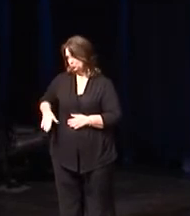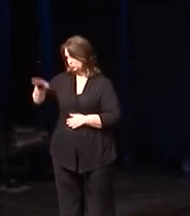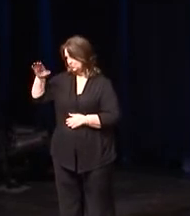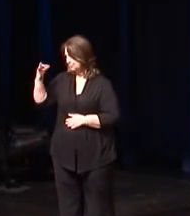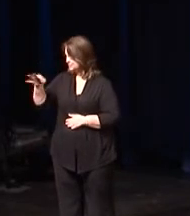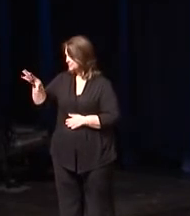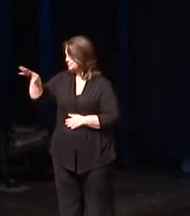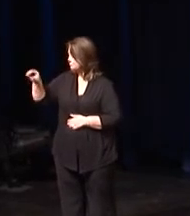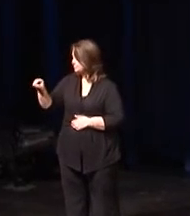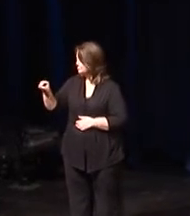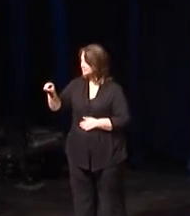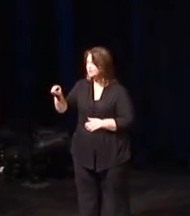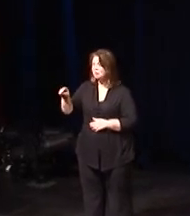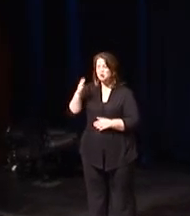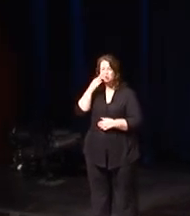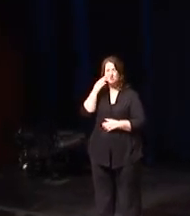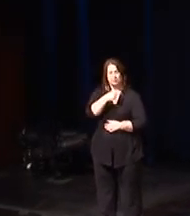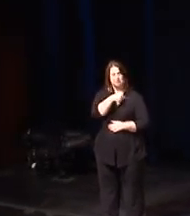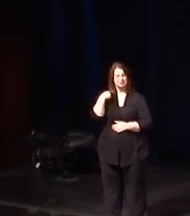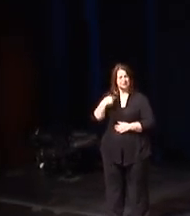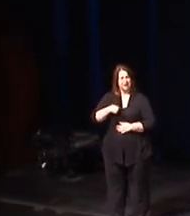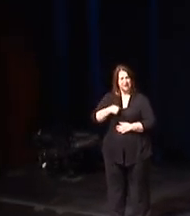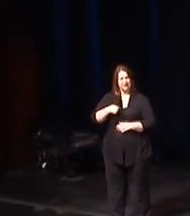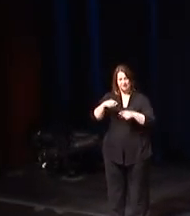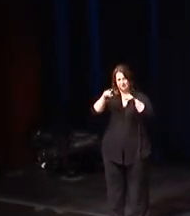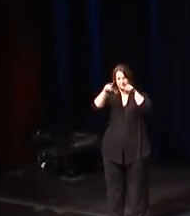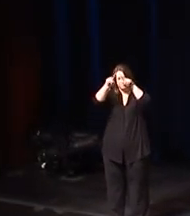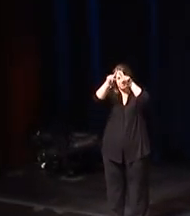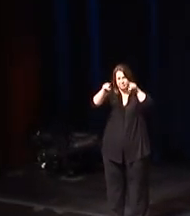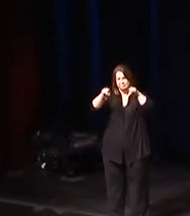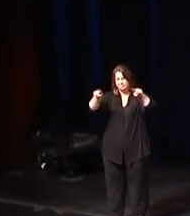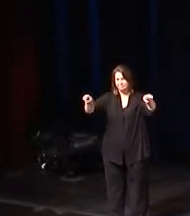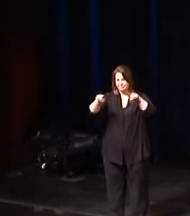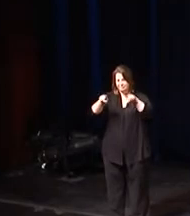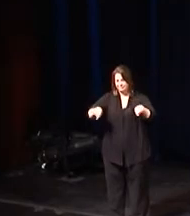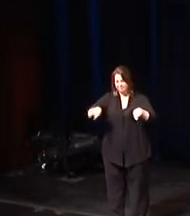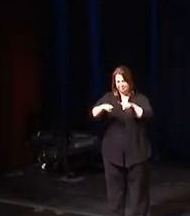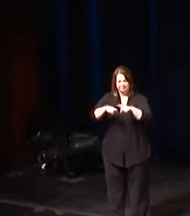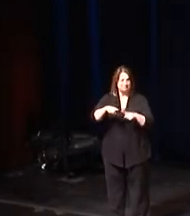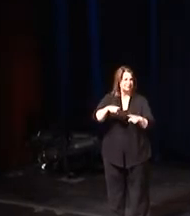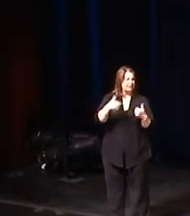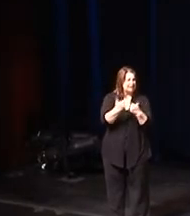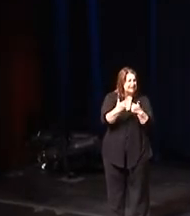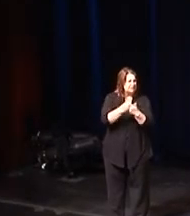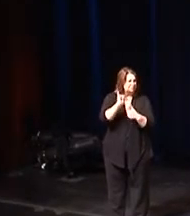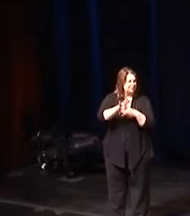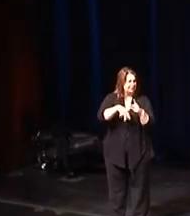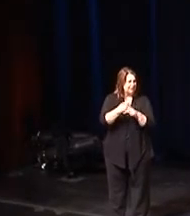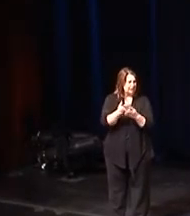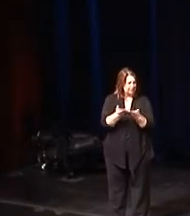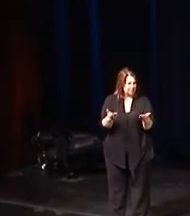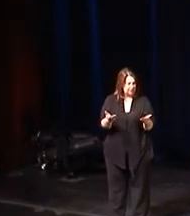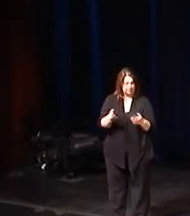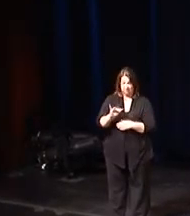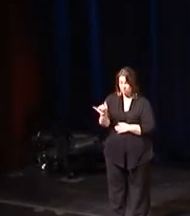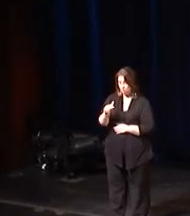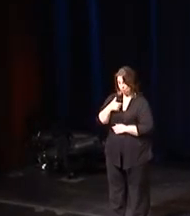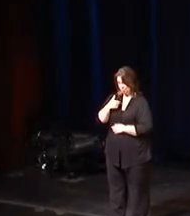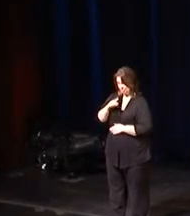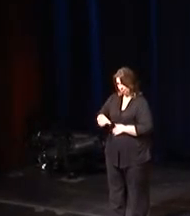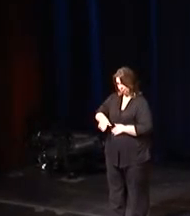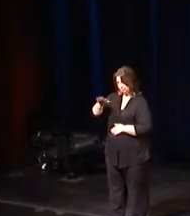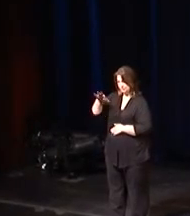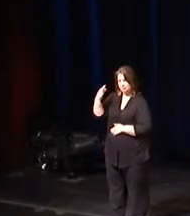all kinds of things with Chinese checkers and with board games and things like that. Also, being a child of the